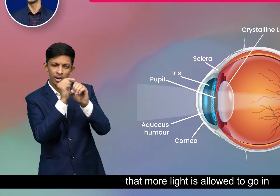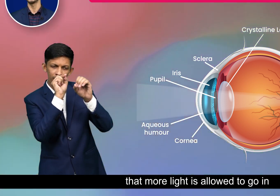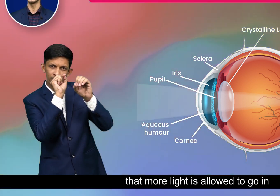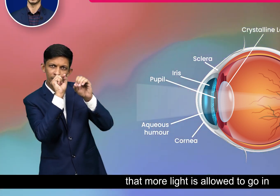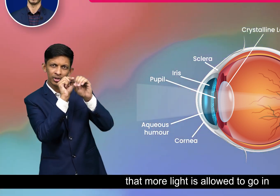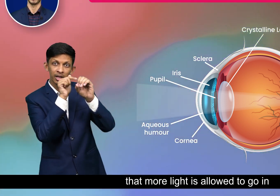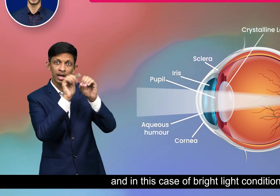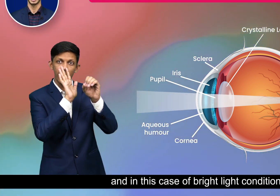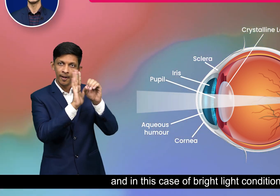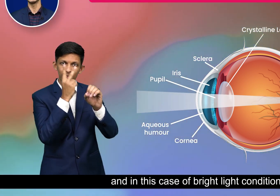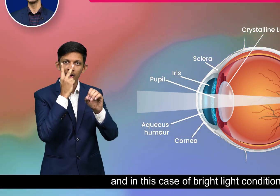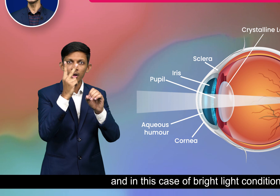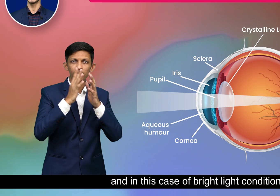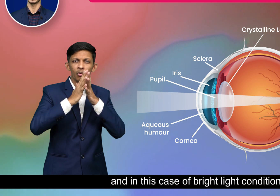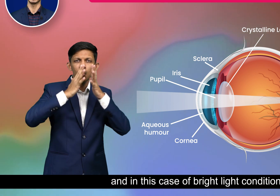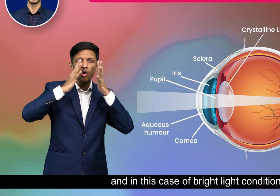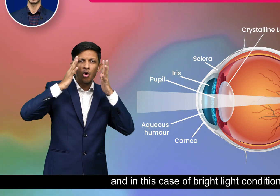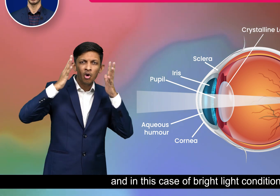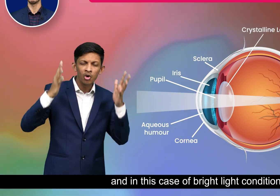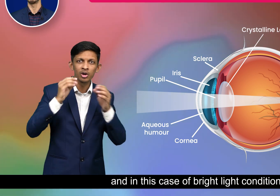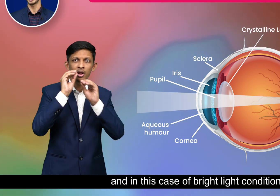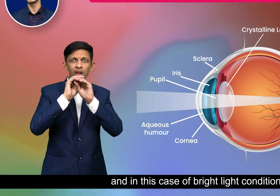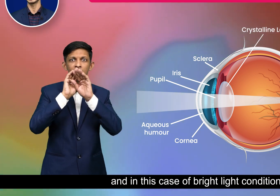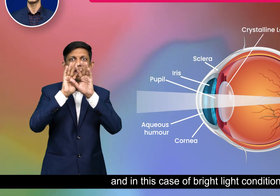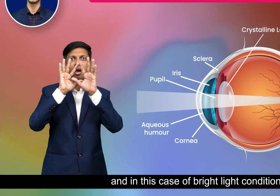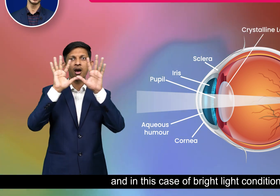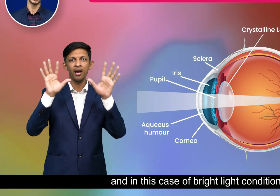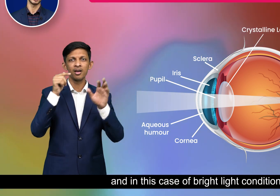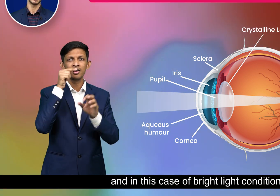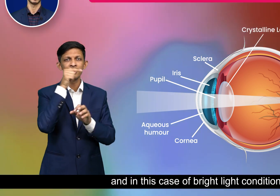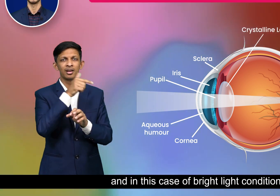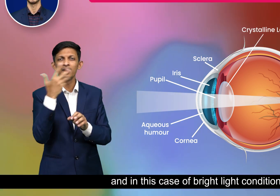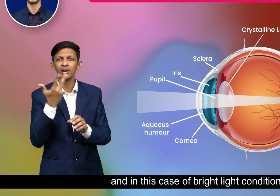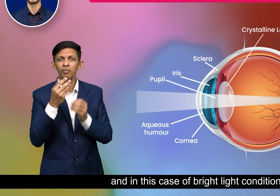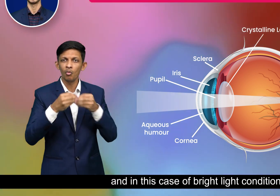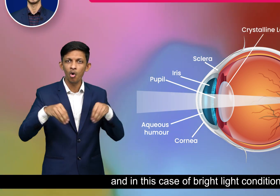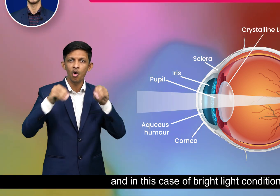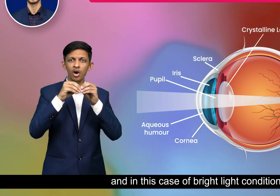to go in, and in this case of bright light condition,